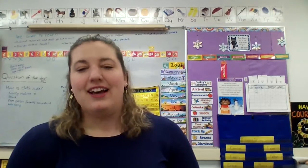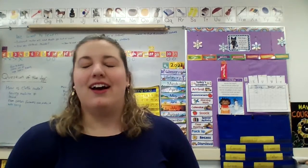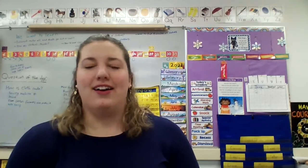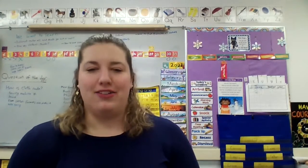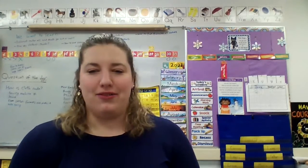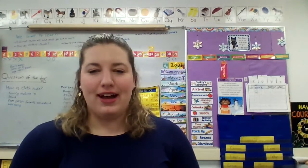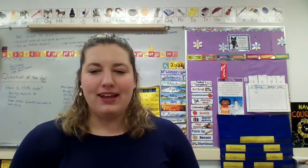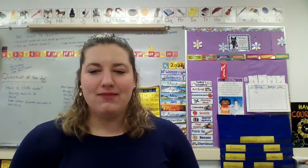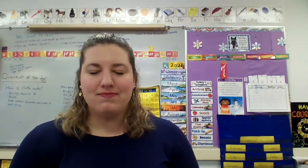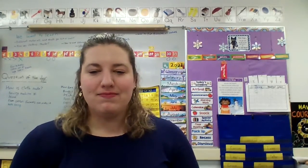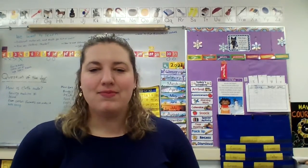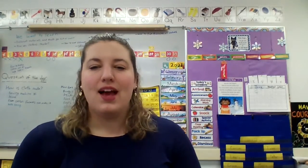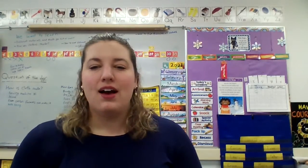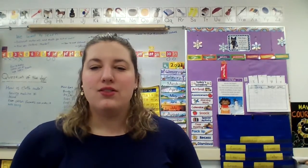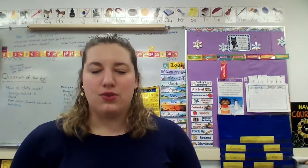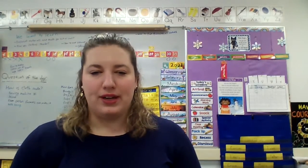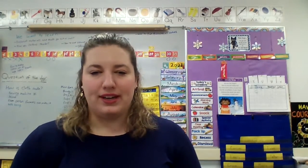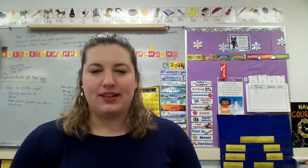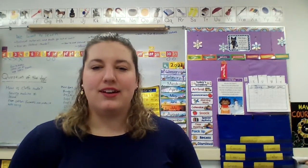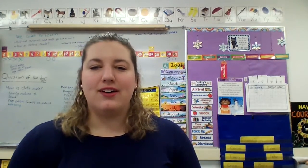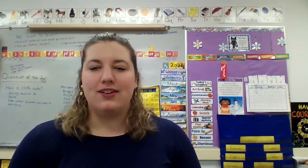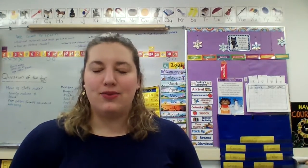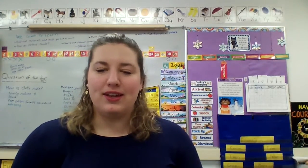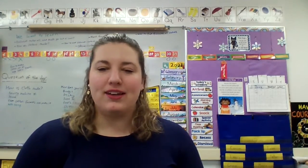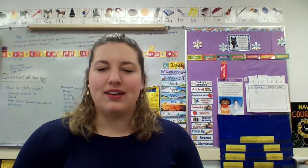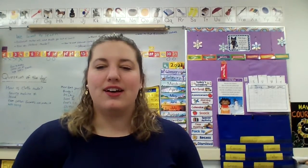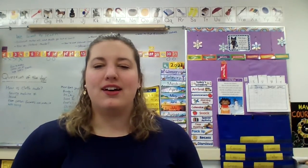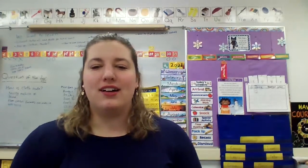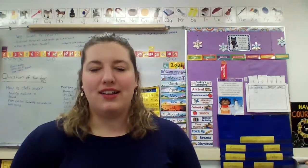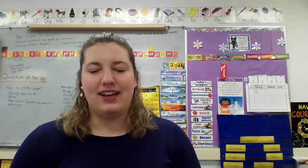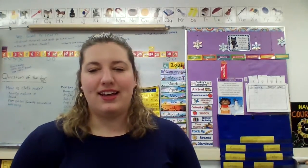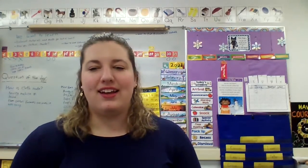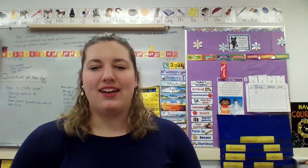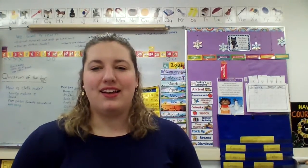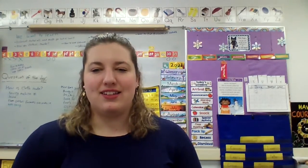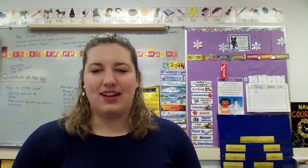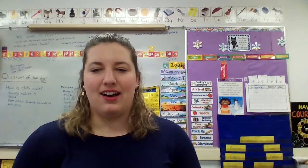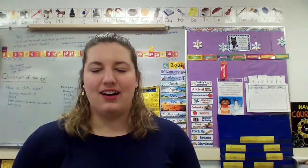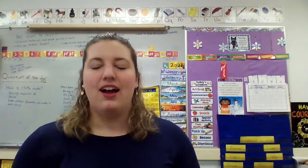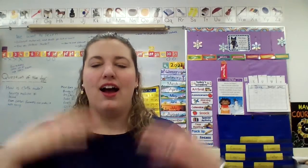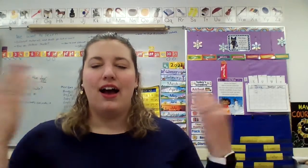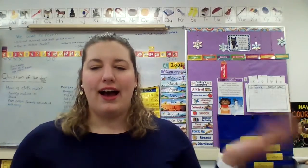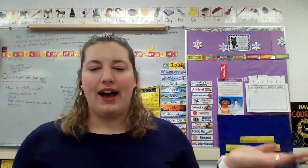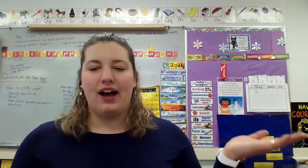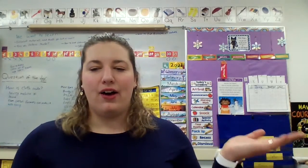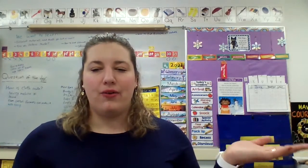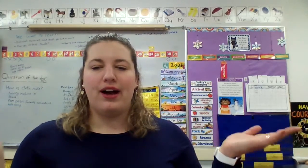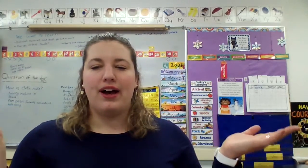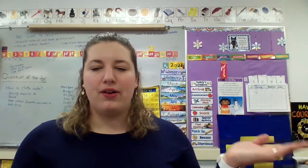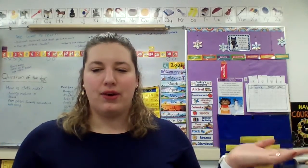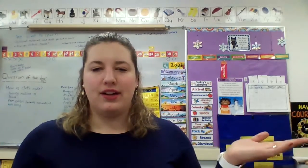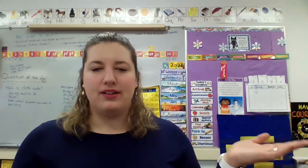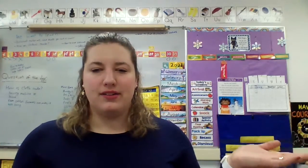Are you ready? Twinkle, Twinkle, Little Star, how I wonder